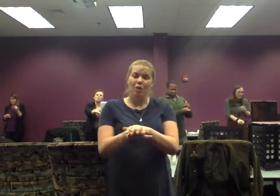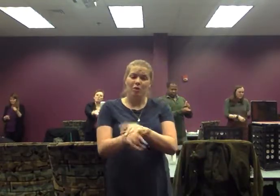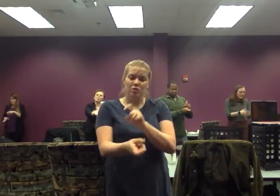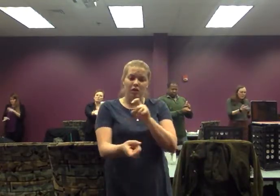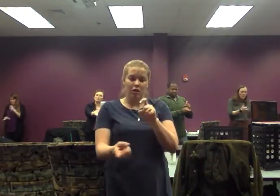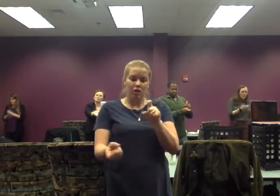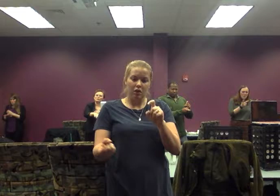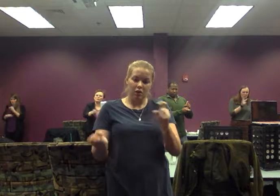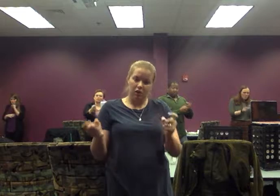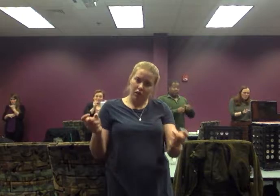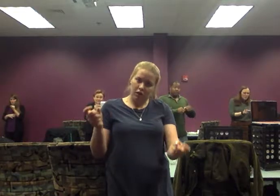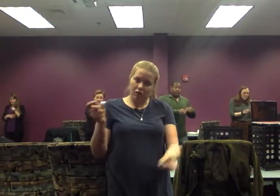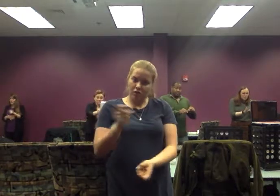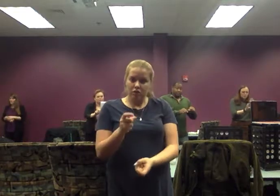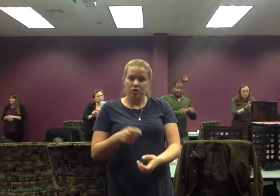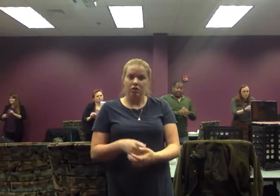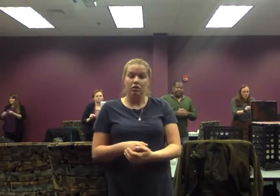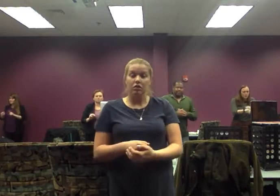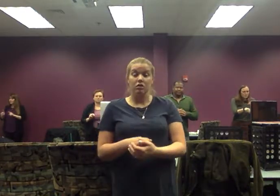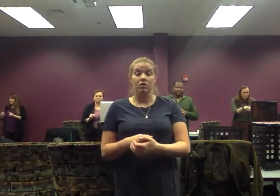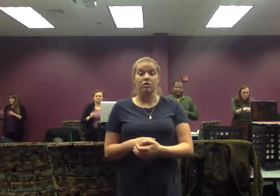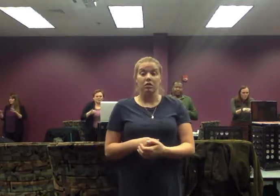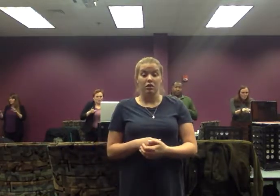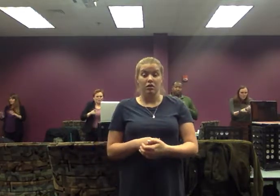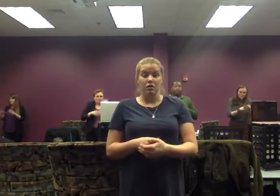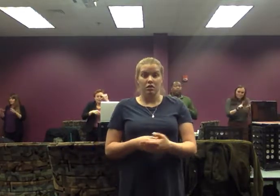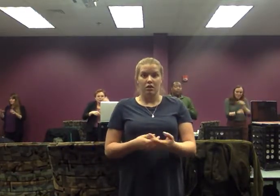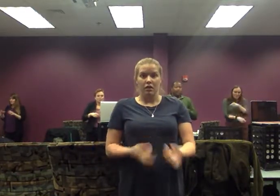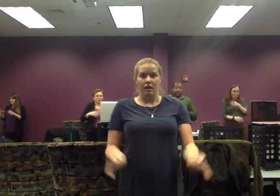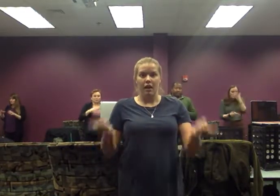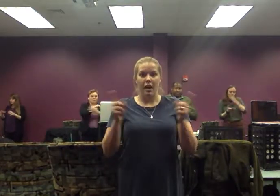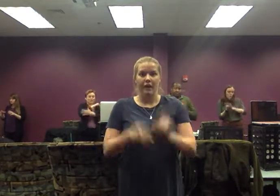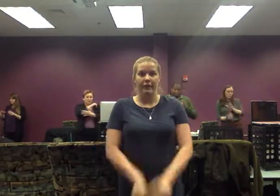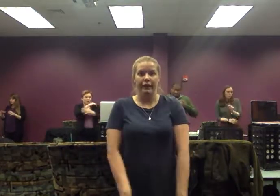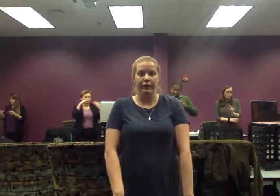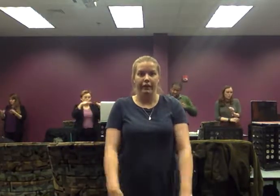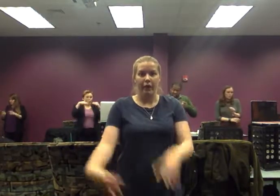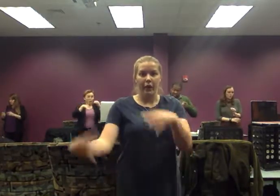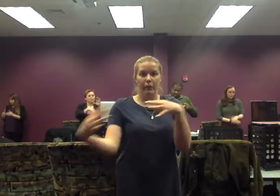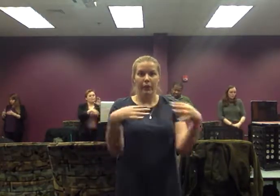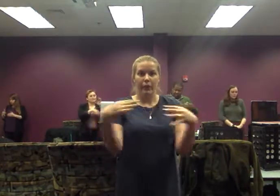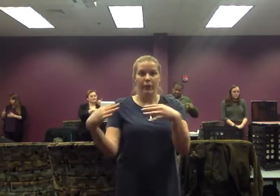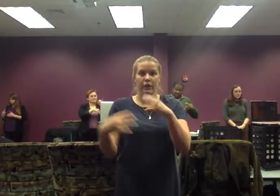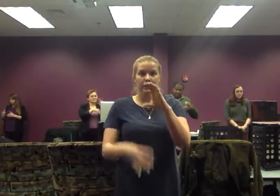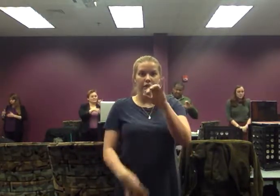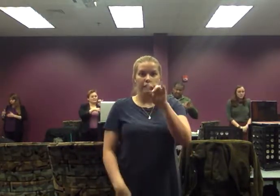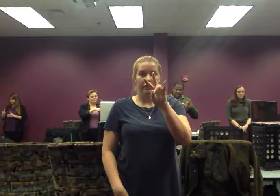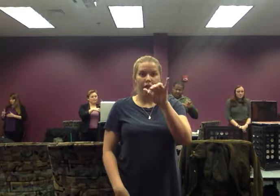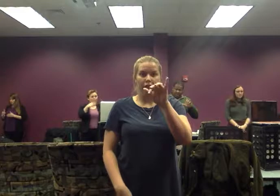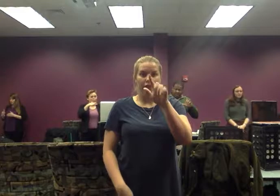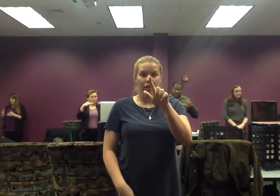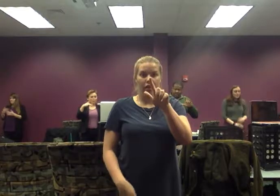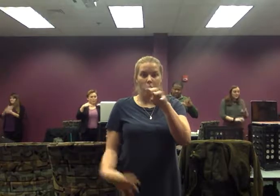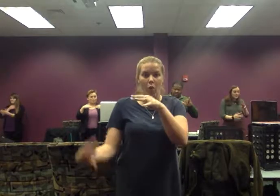Certainly the events leading up to the Civil War didn't happen one time. But the fact is that the South was still